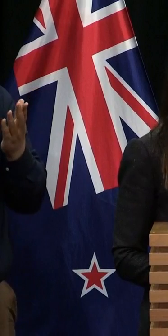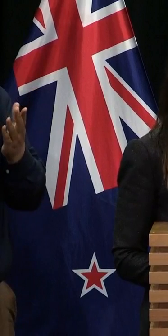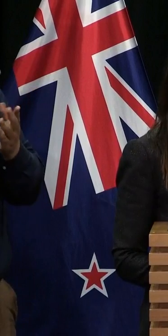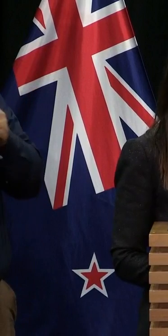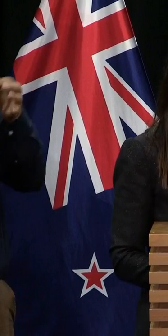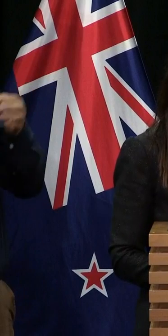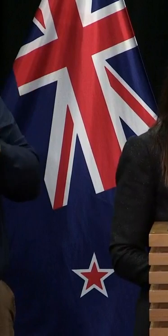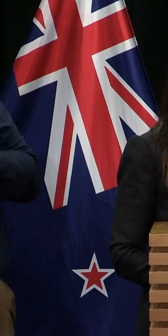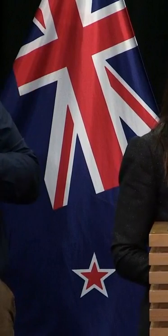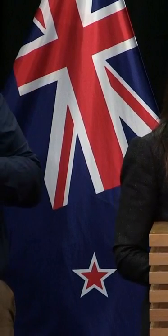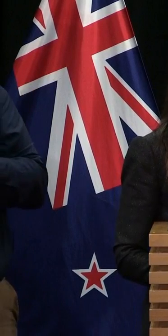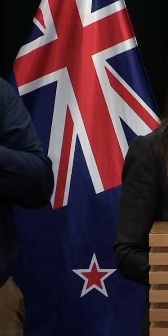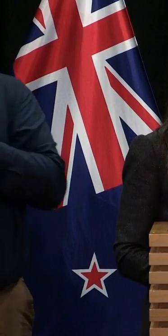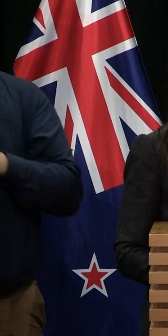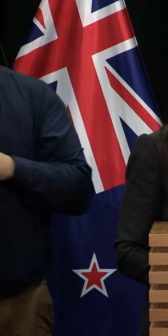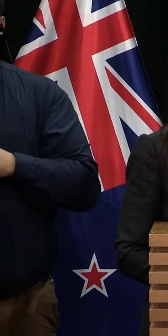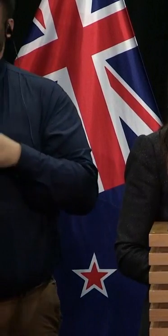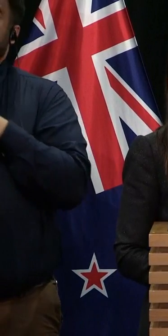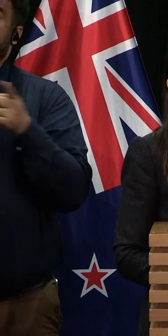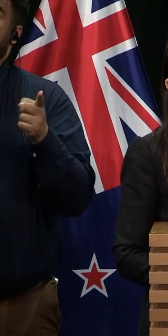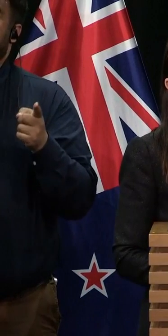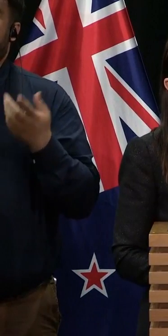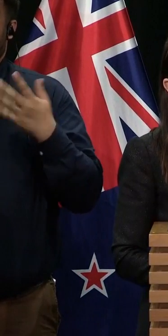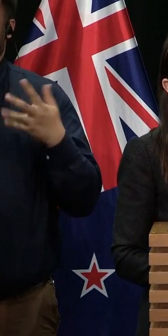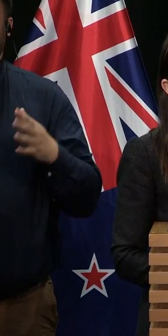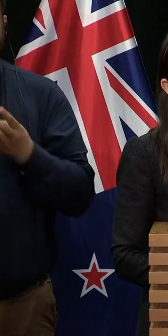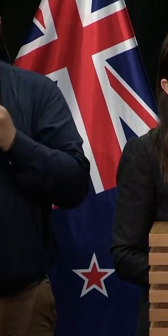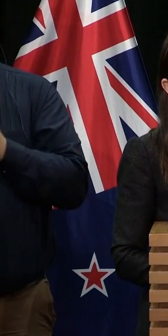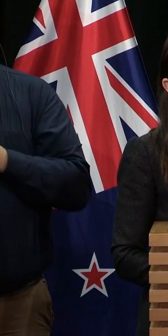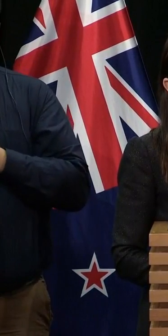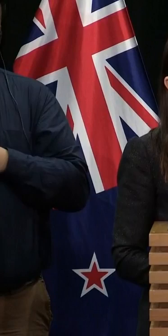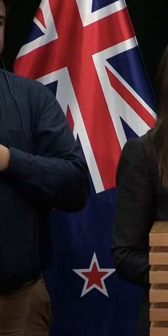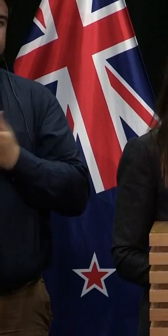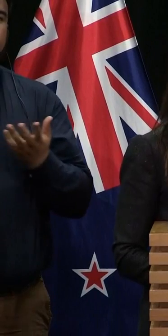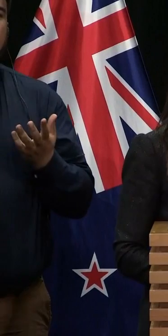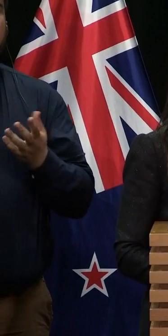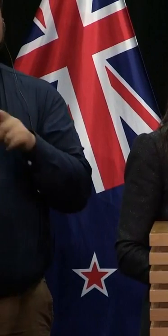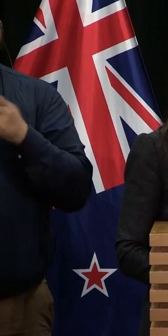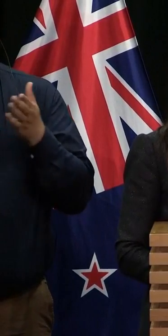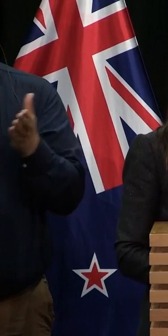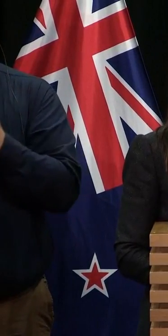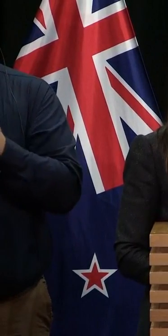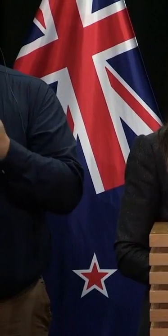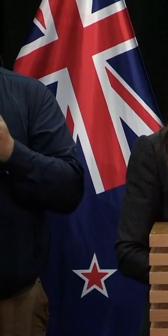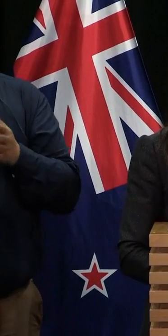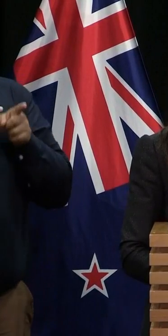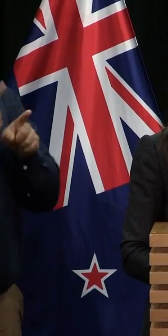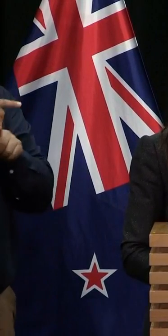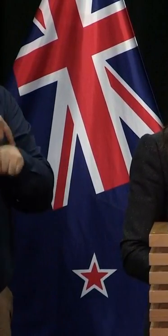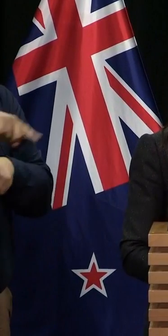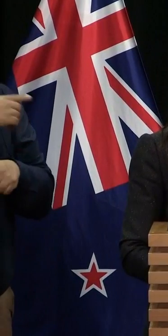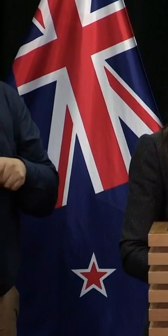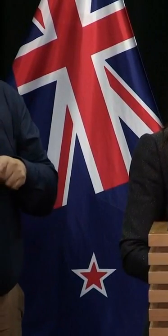Prime Minister just stand up in front of a podium and do it. So if we're truly about what the survivors want, then we need to listen to them.